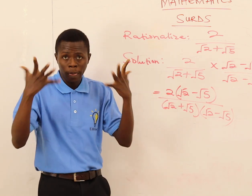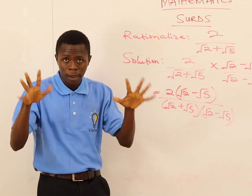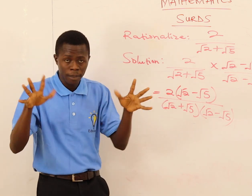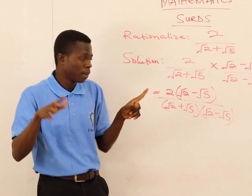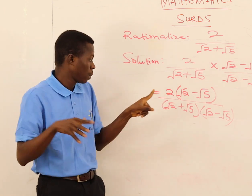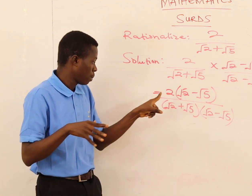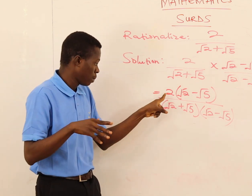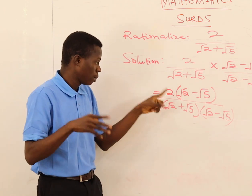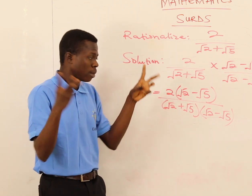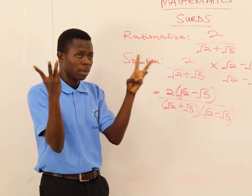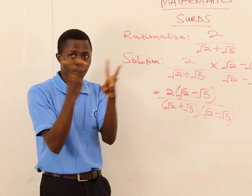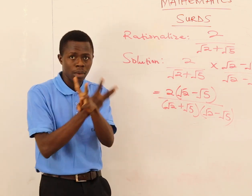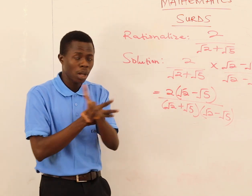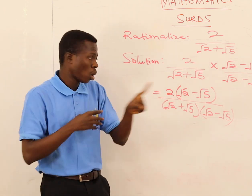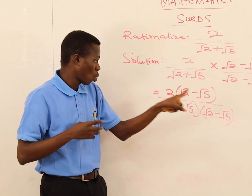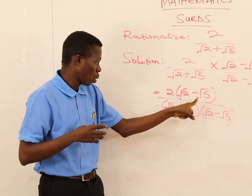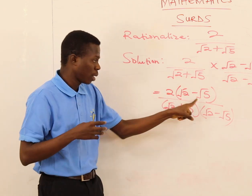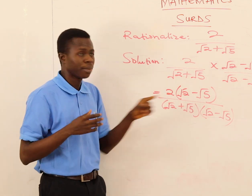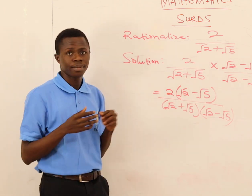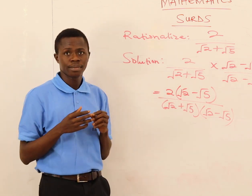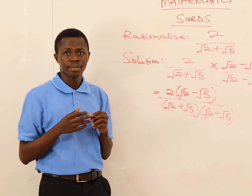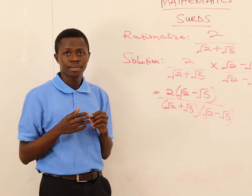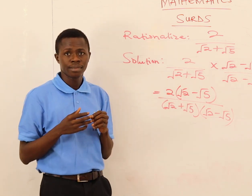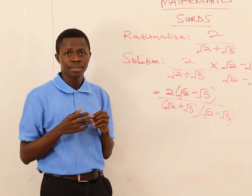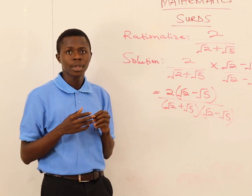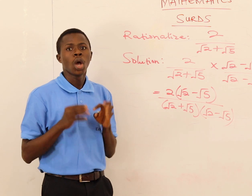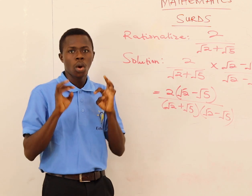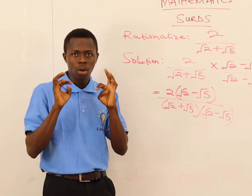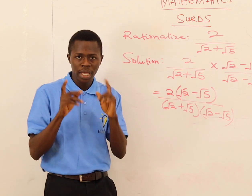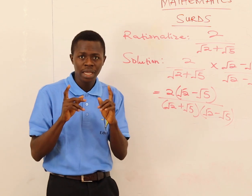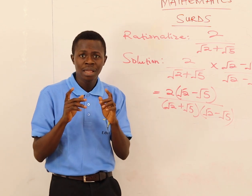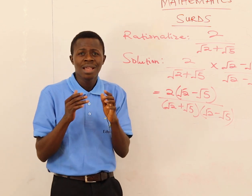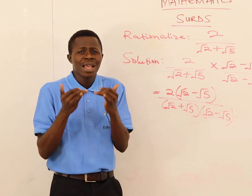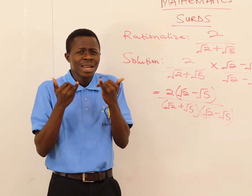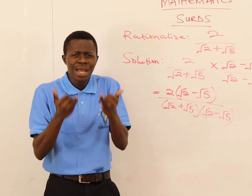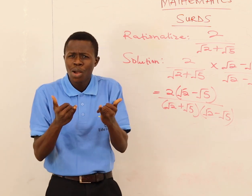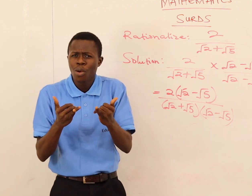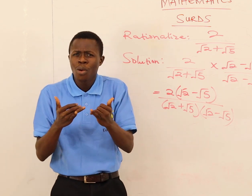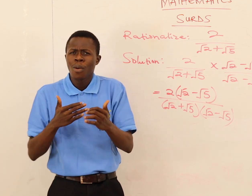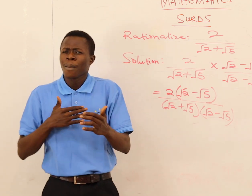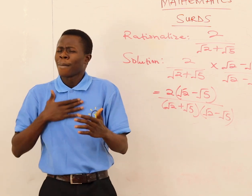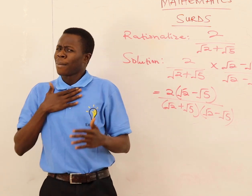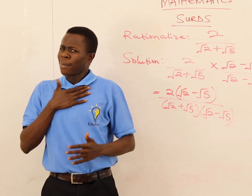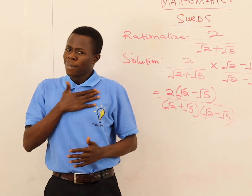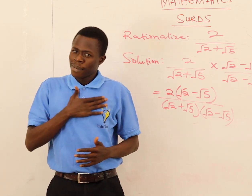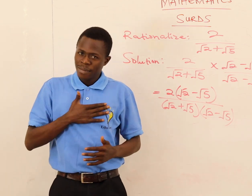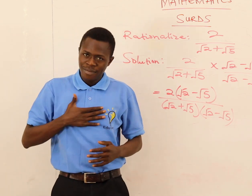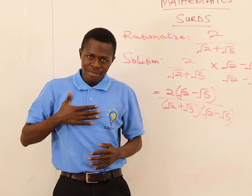So with the numerator, we multiply 2 by square root of 2. Then after that, we multiply 2 by minus square root of